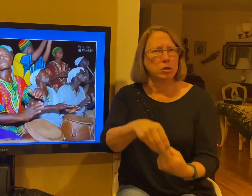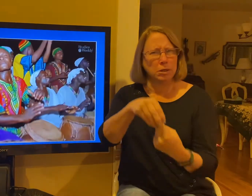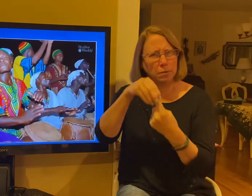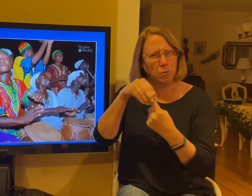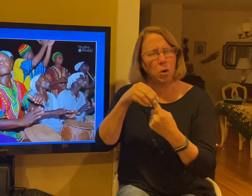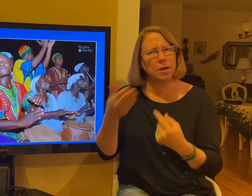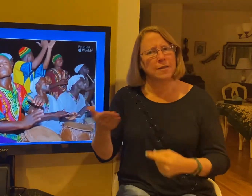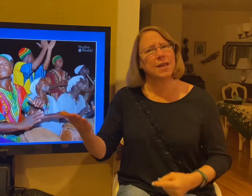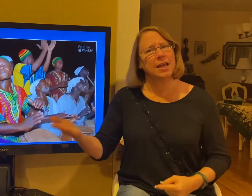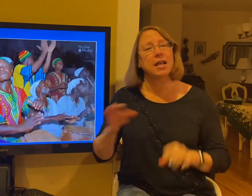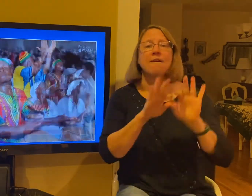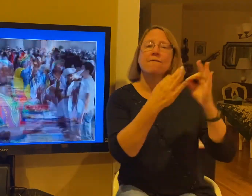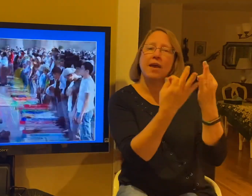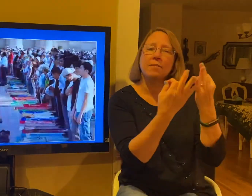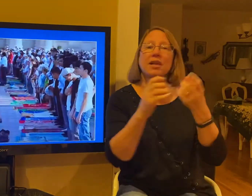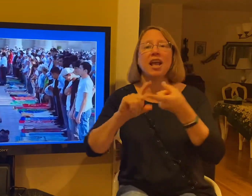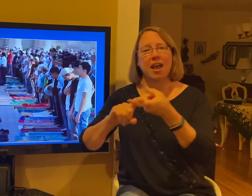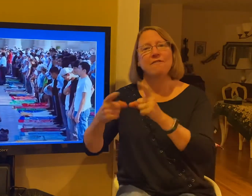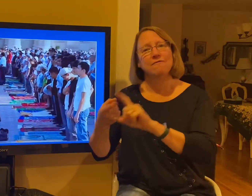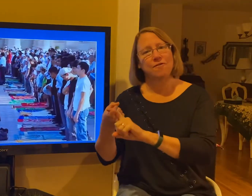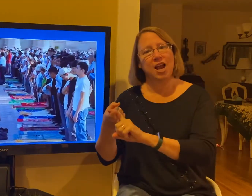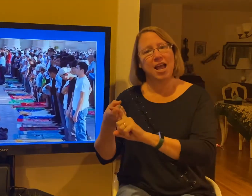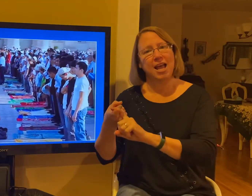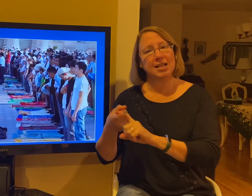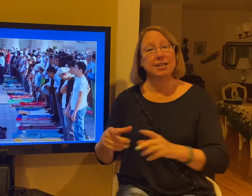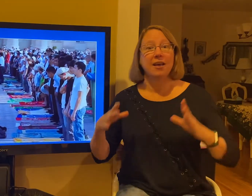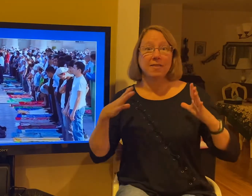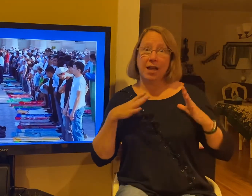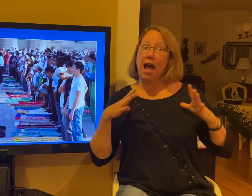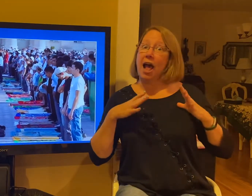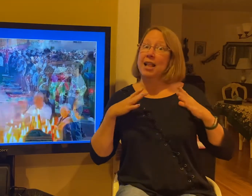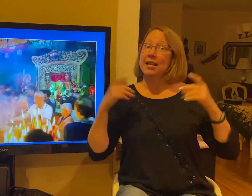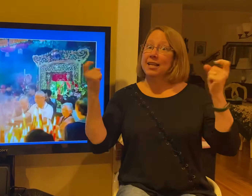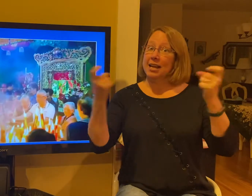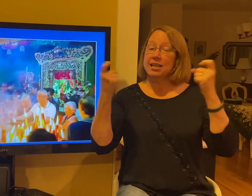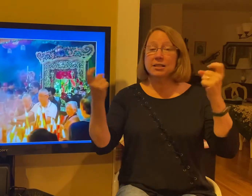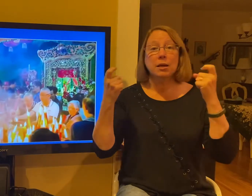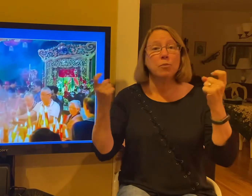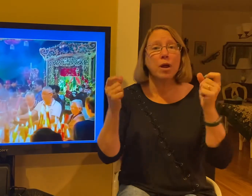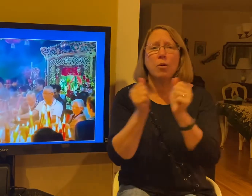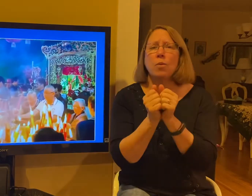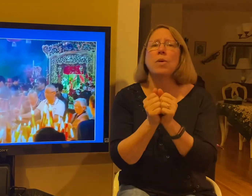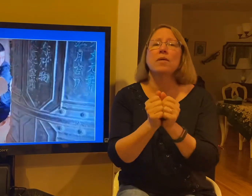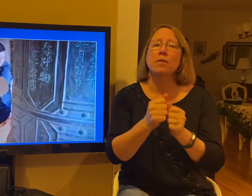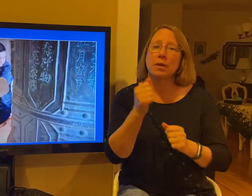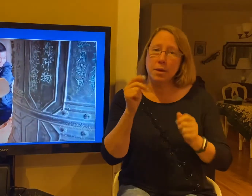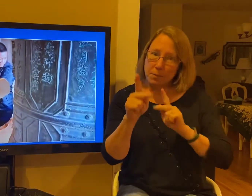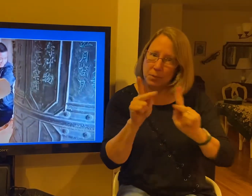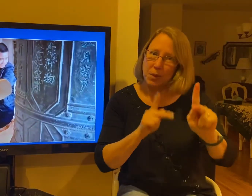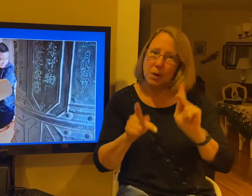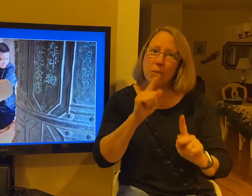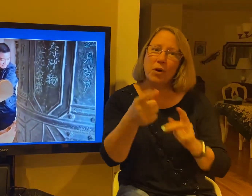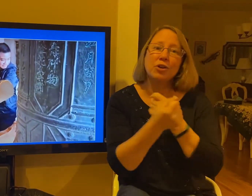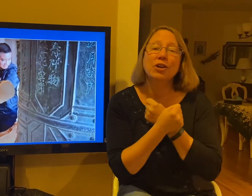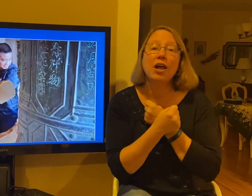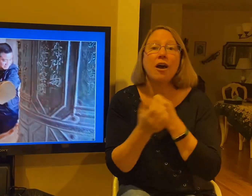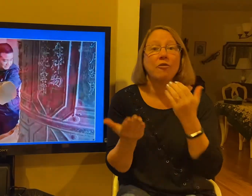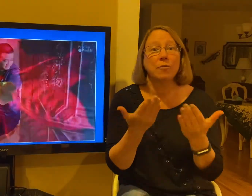and friends. These holidays are best celebrated with the ones you love the most. Maybe your family could adopt some new